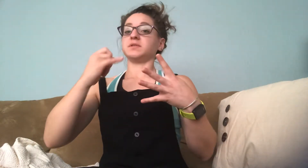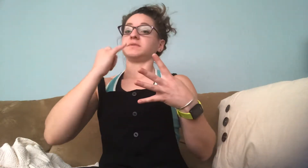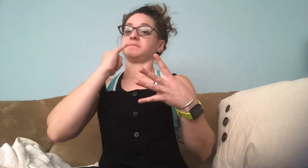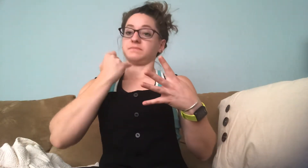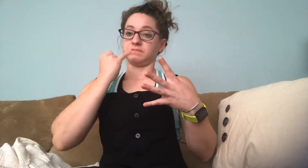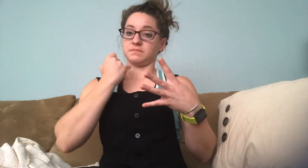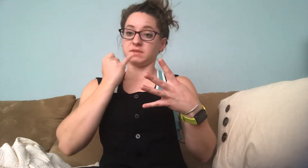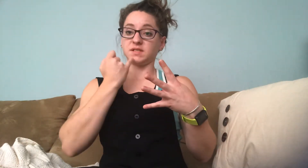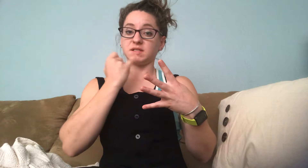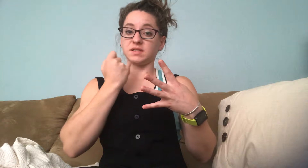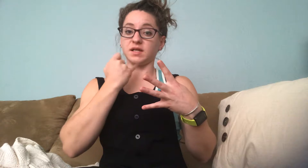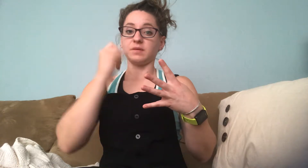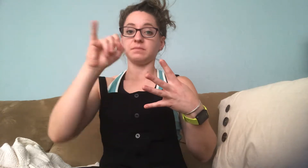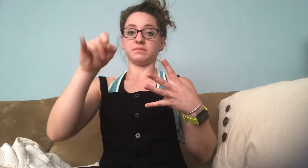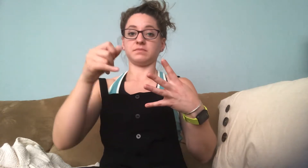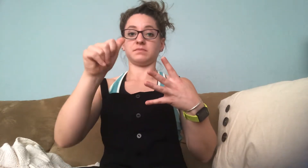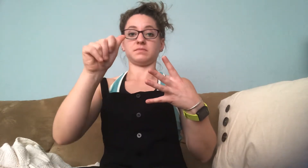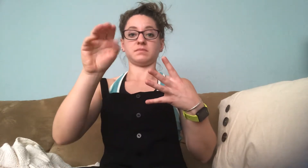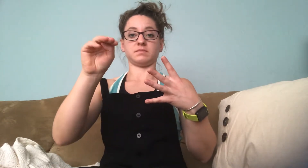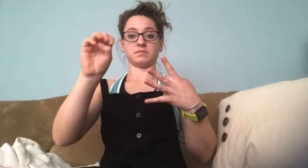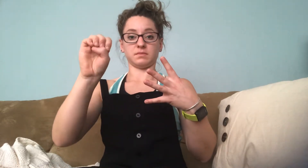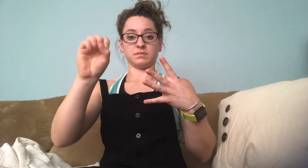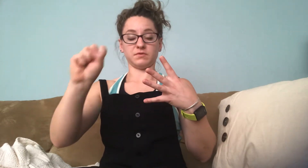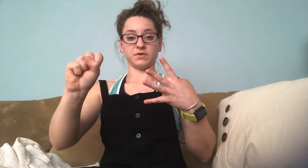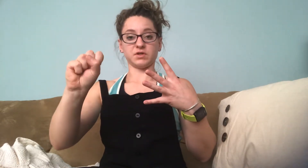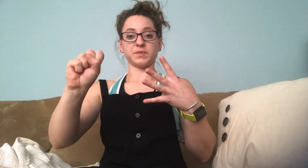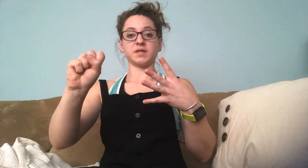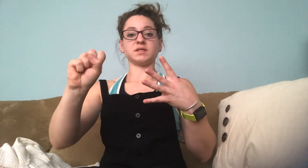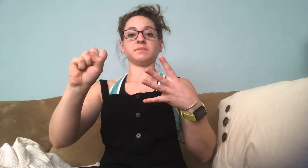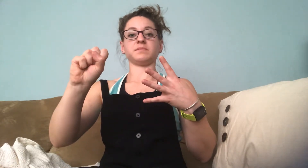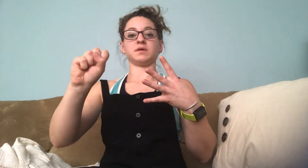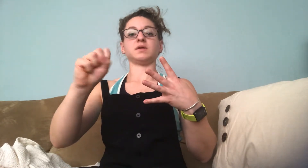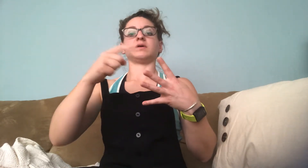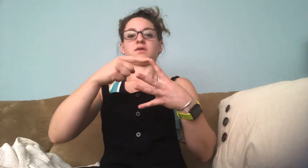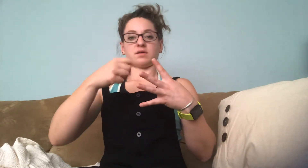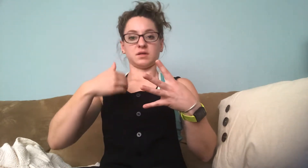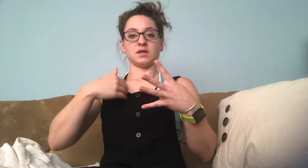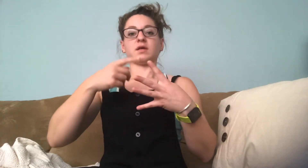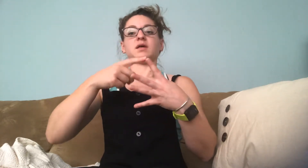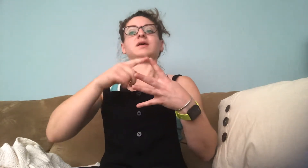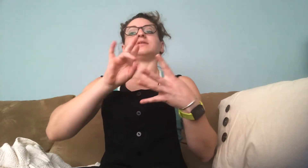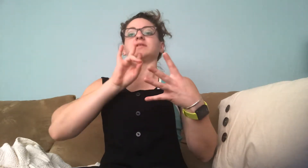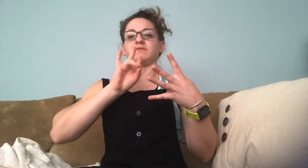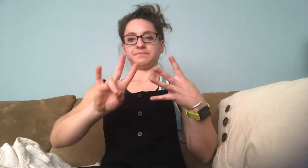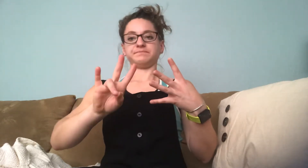James, this is his sign name. Finger spell his name. He's 7.